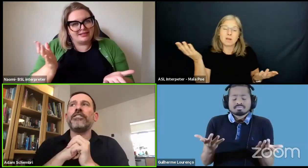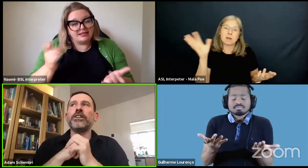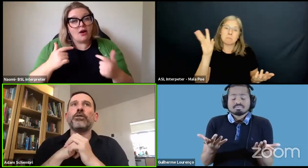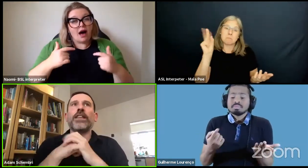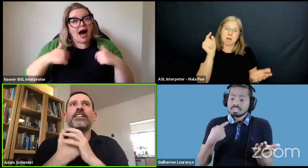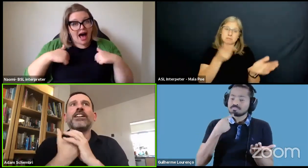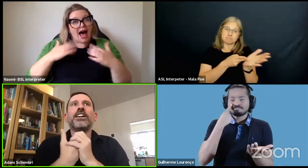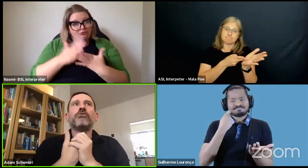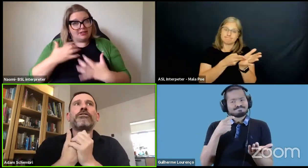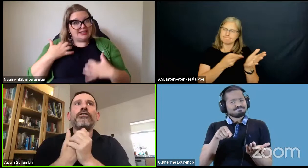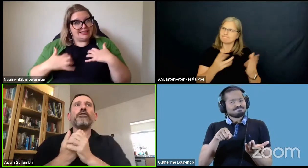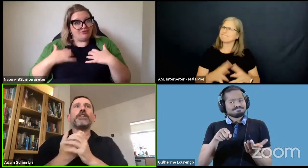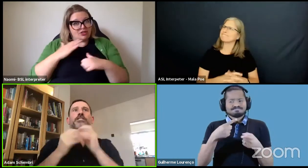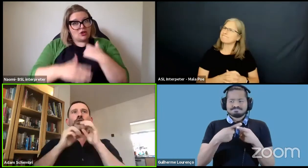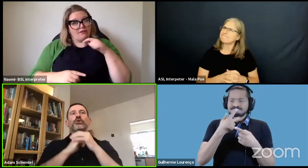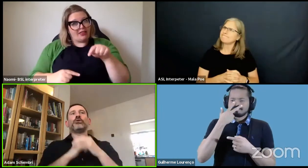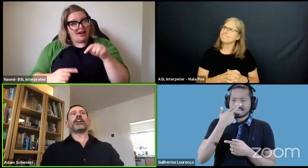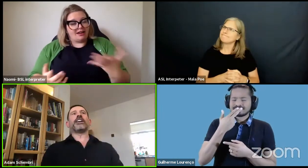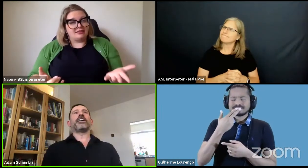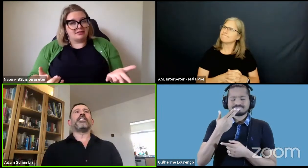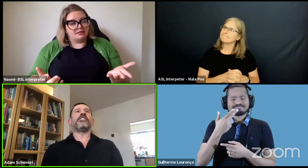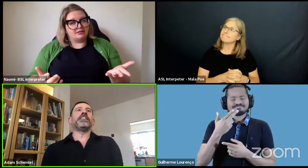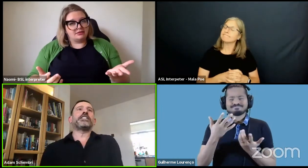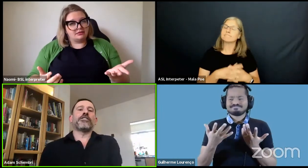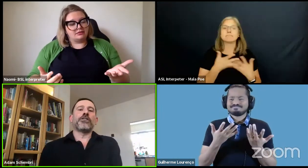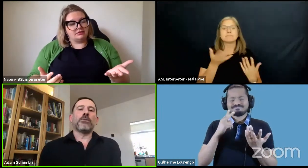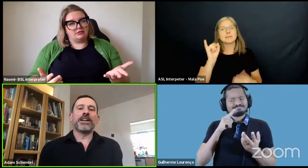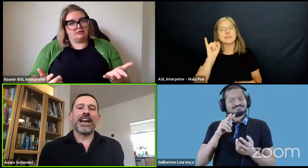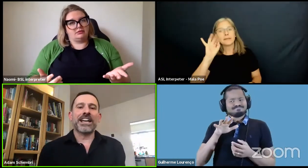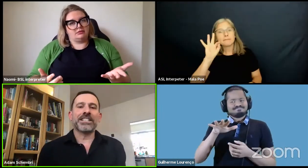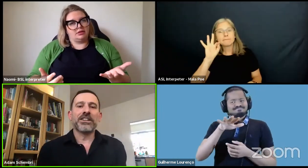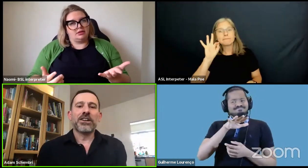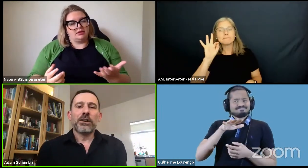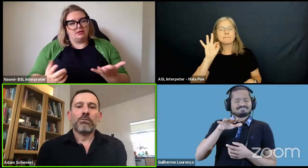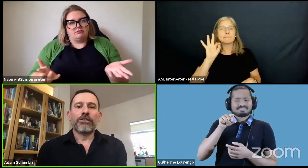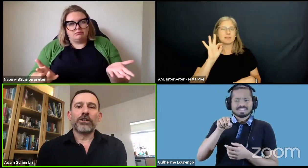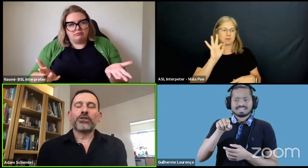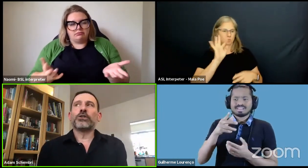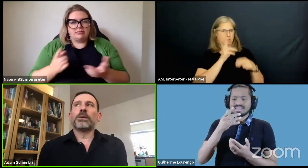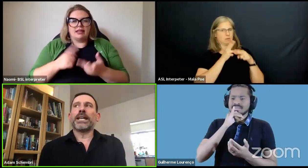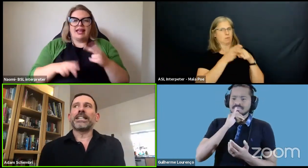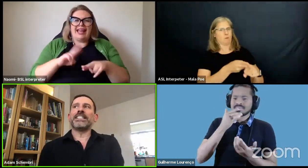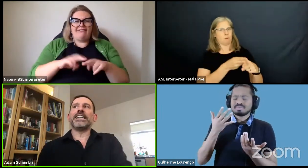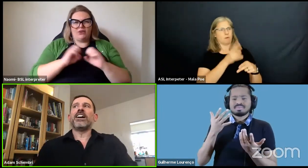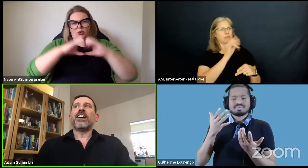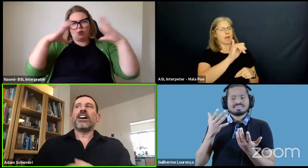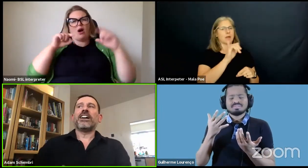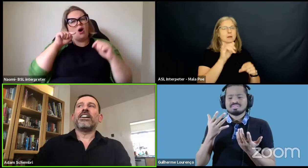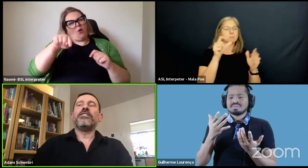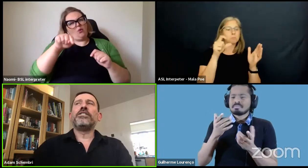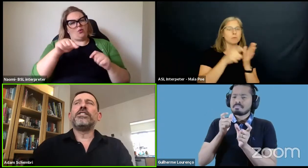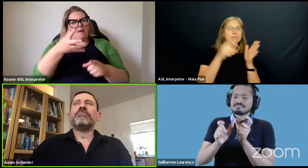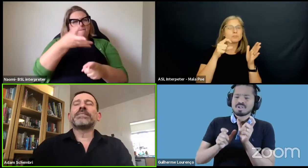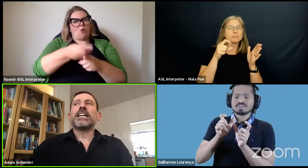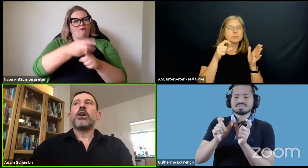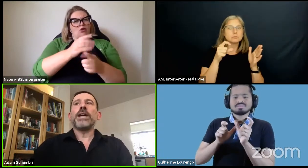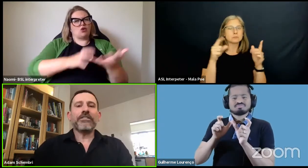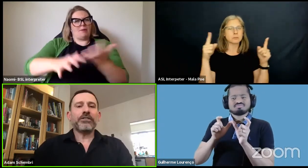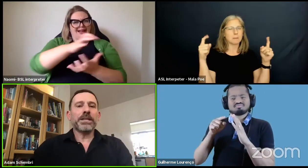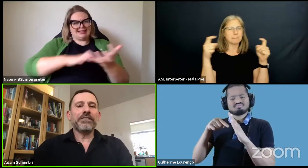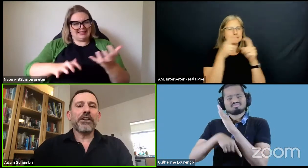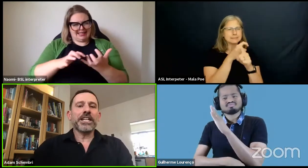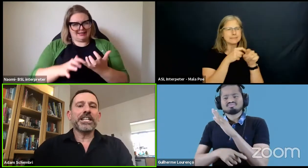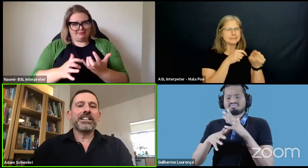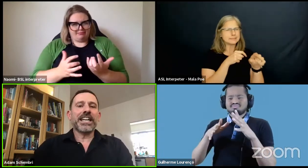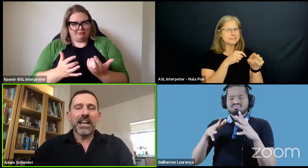I feel that referring to these phenomena as morphological complexity, we have